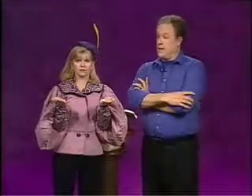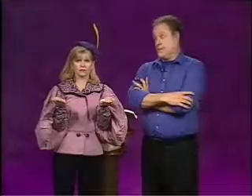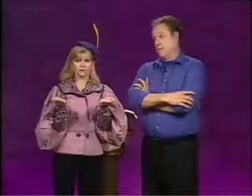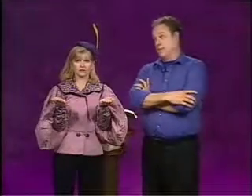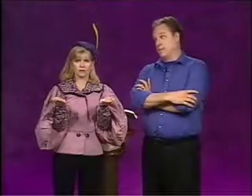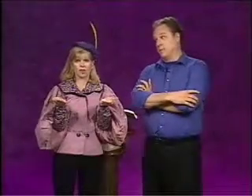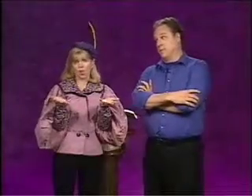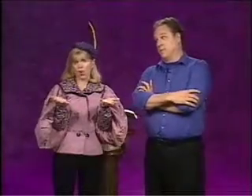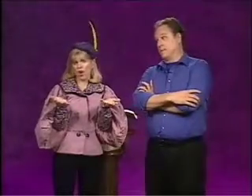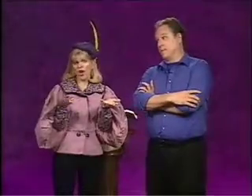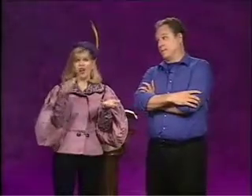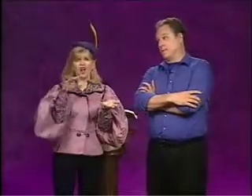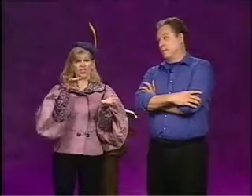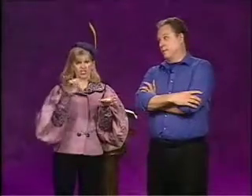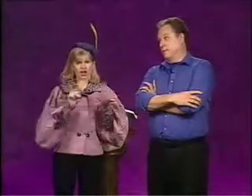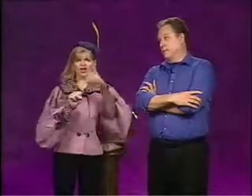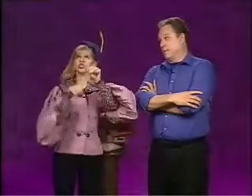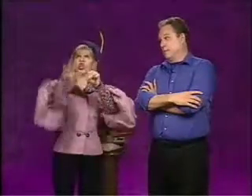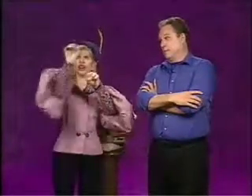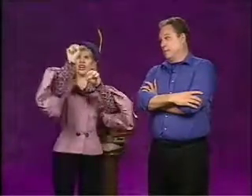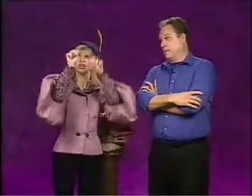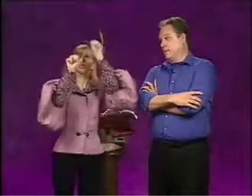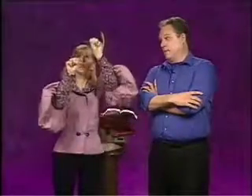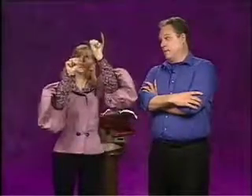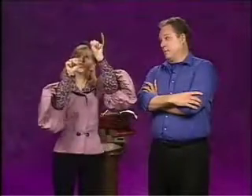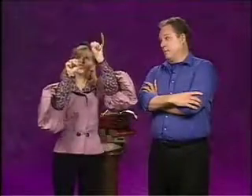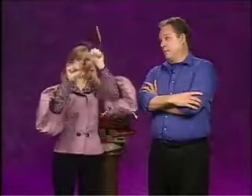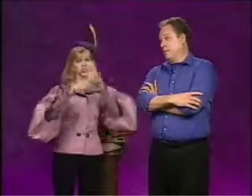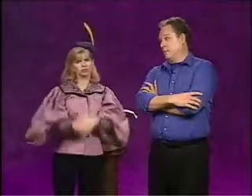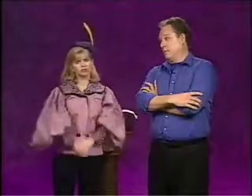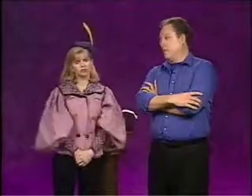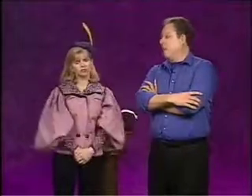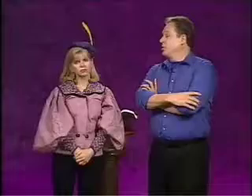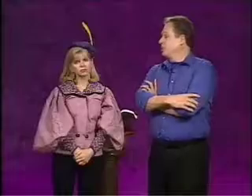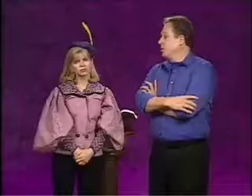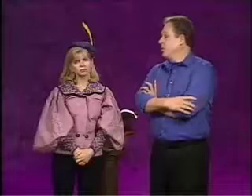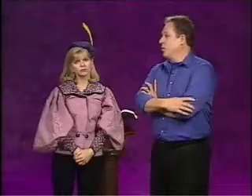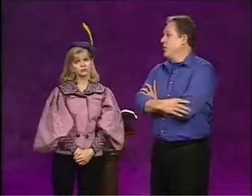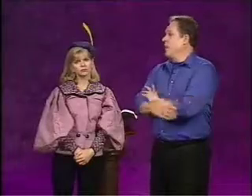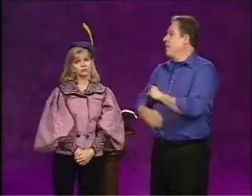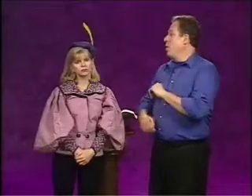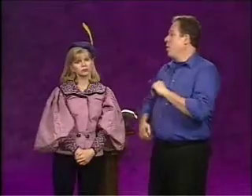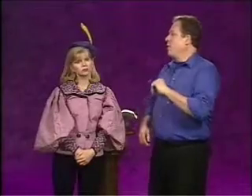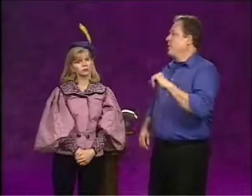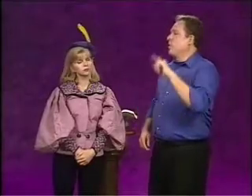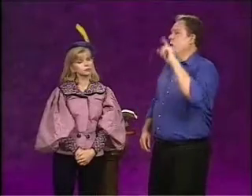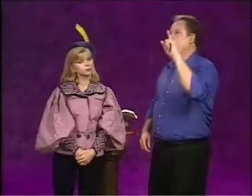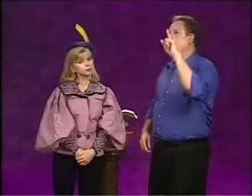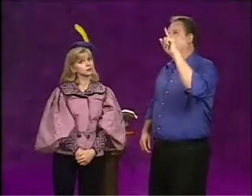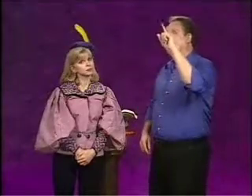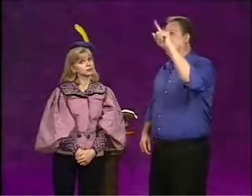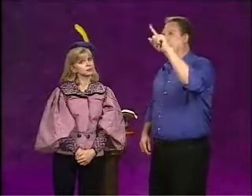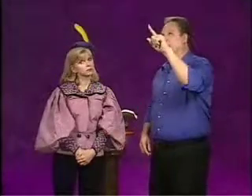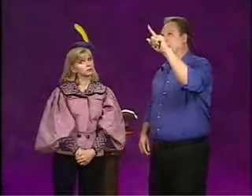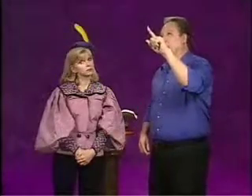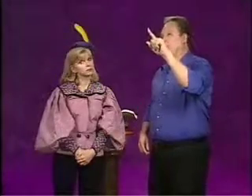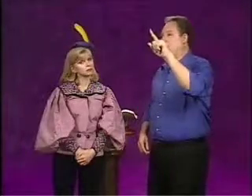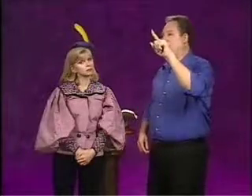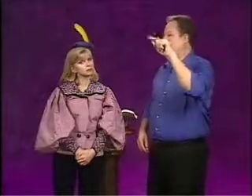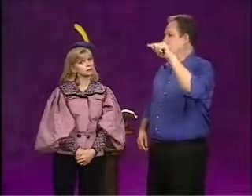climb? Well, the sign is already in an upward direction. True, but what if you were already up there and wanted to